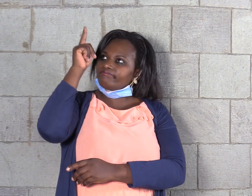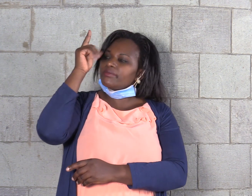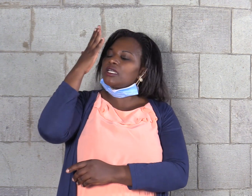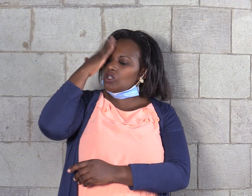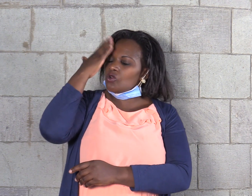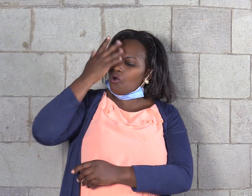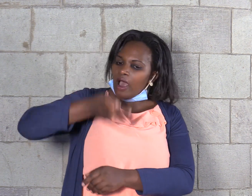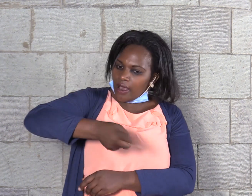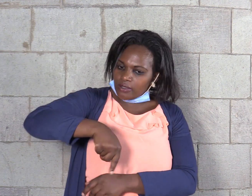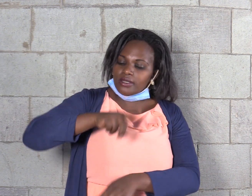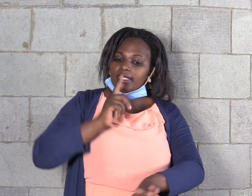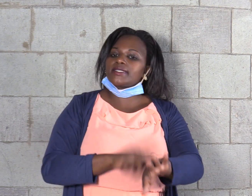this period, in this